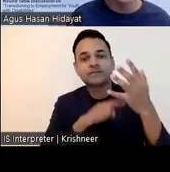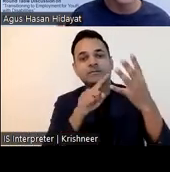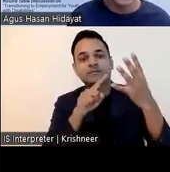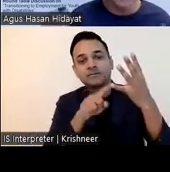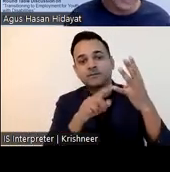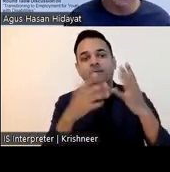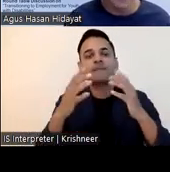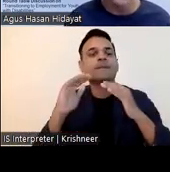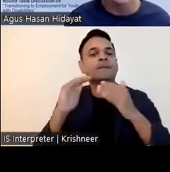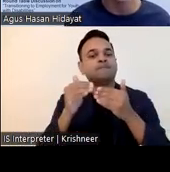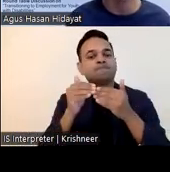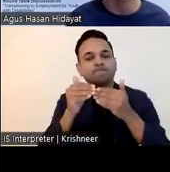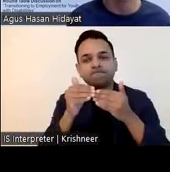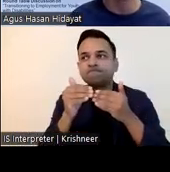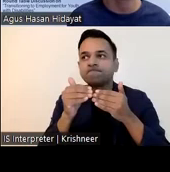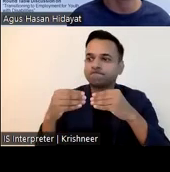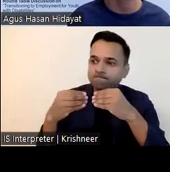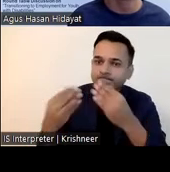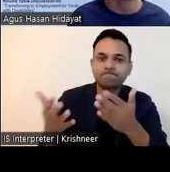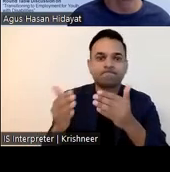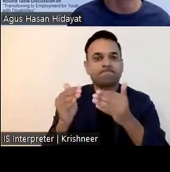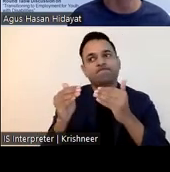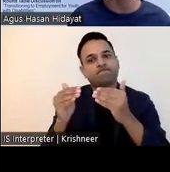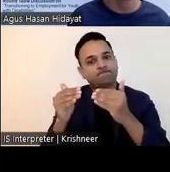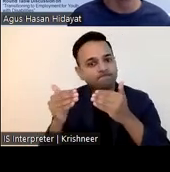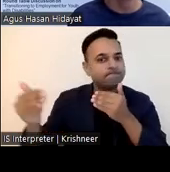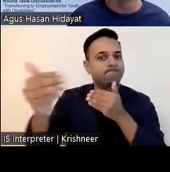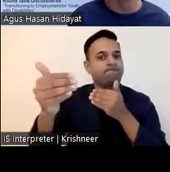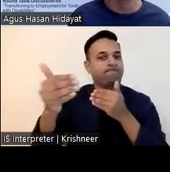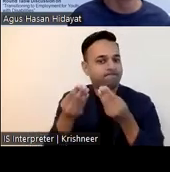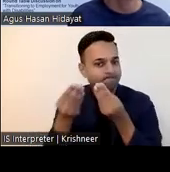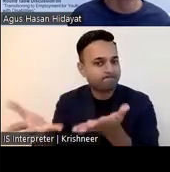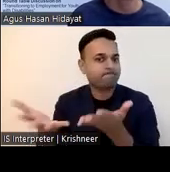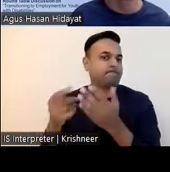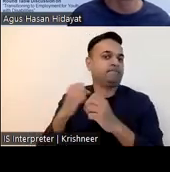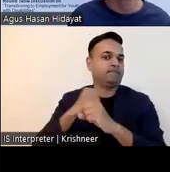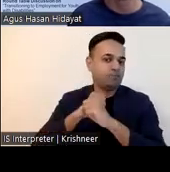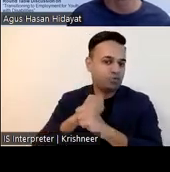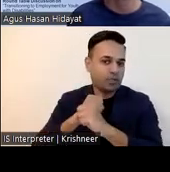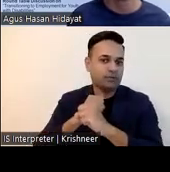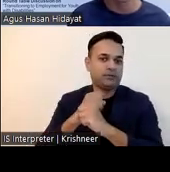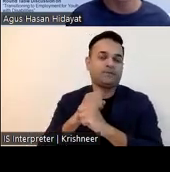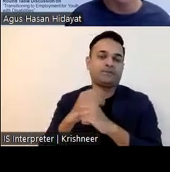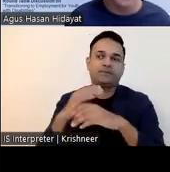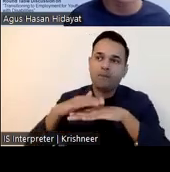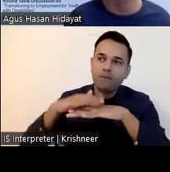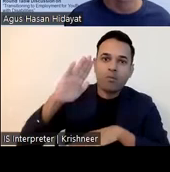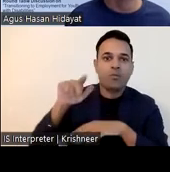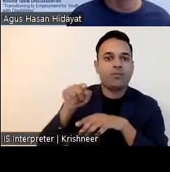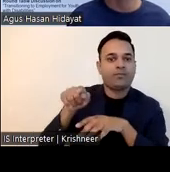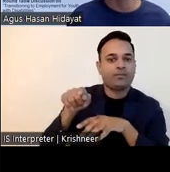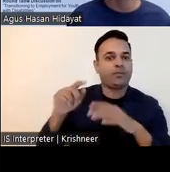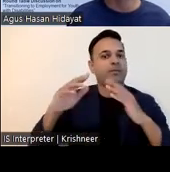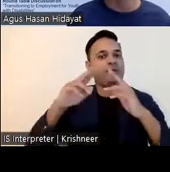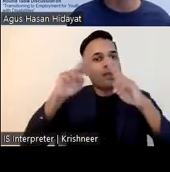it's what we need to fulfill our rights,